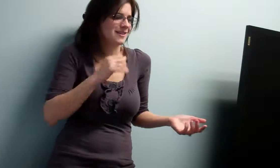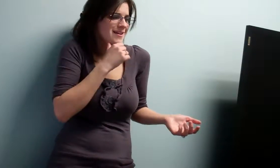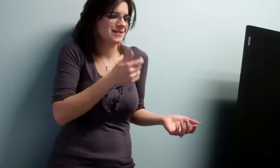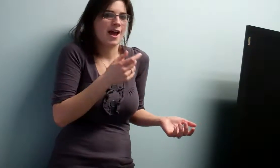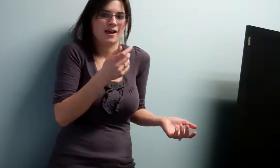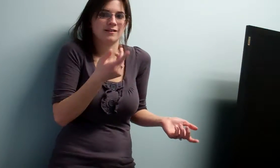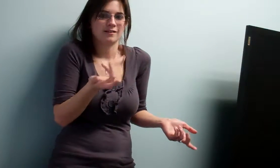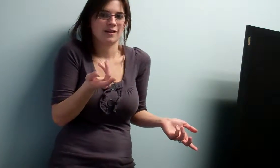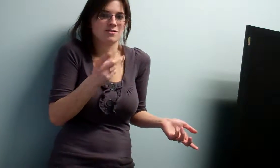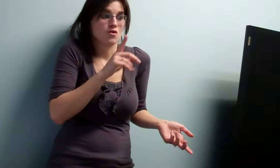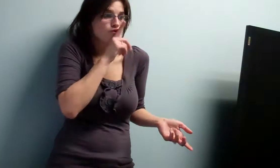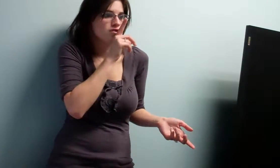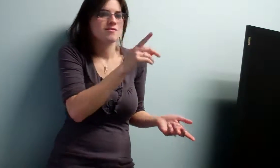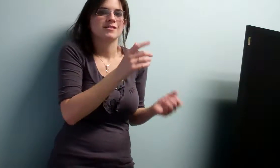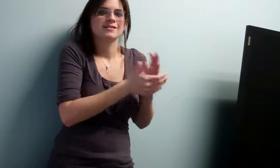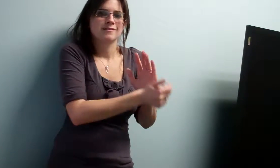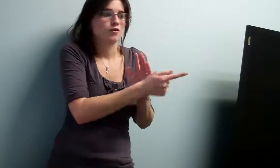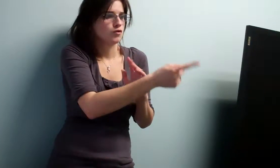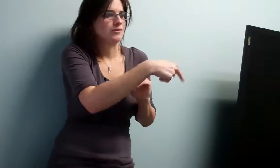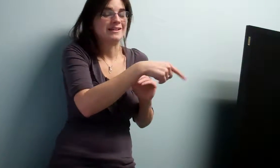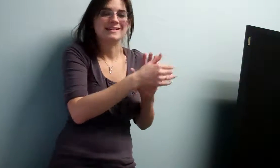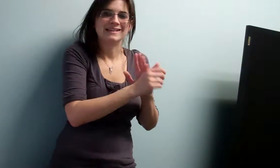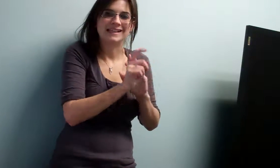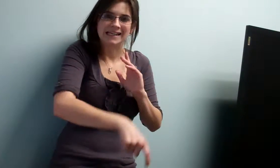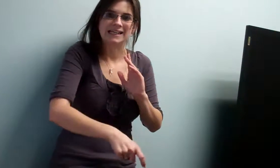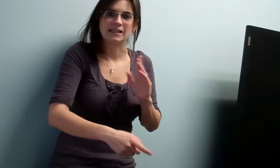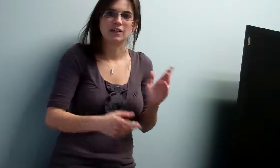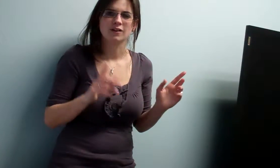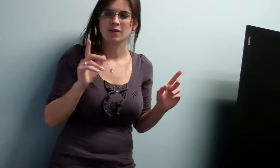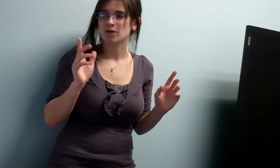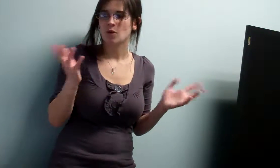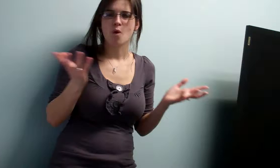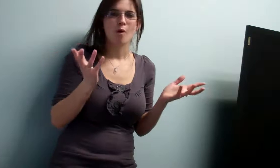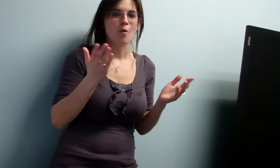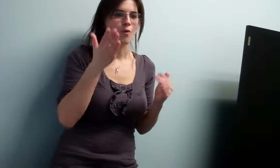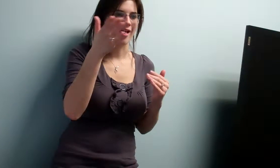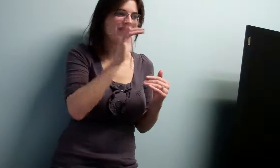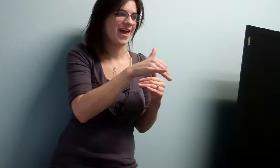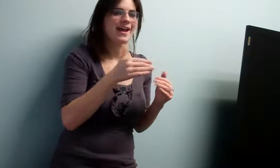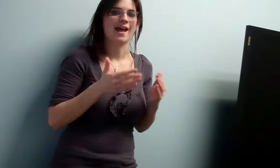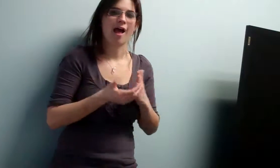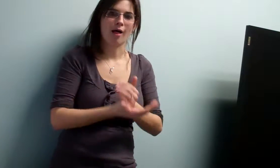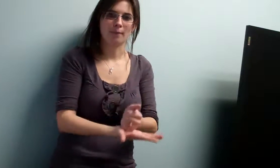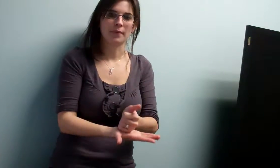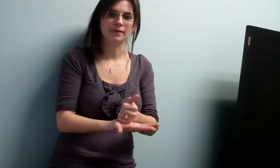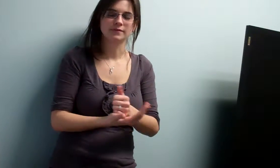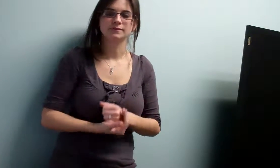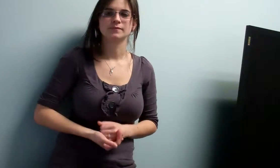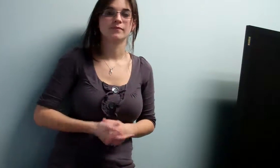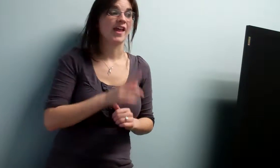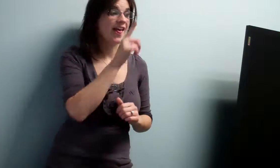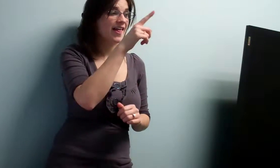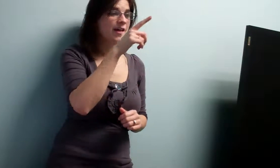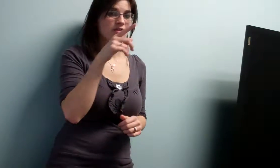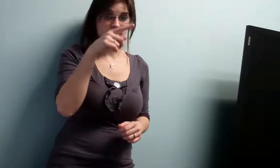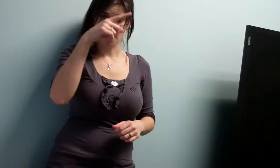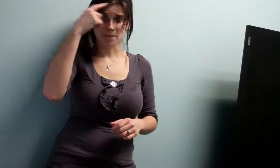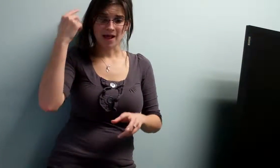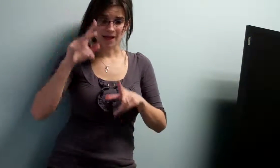In 1903, where are most African Americans? They're in the rural South. They need practical skills. And this is what